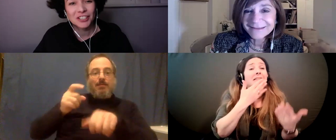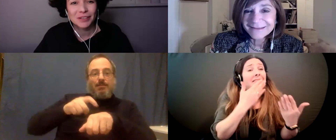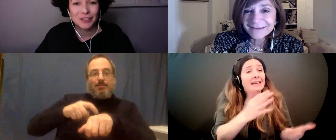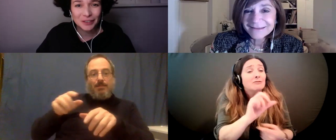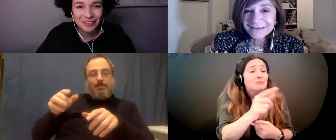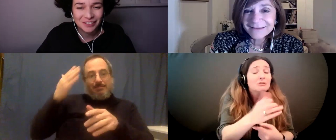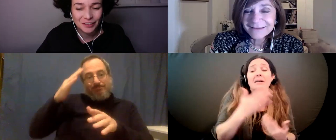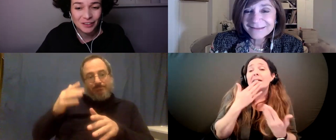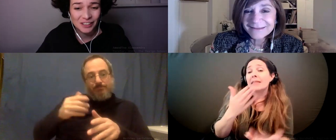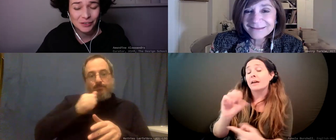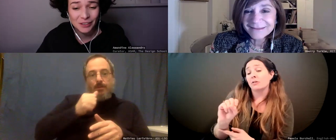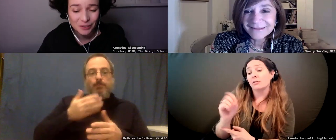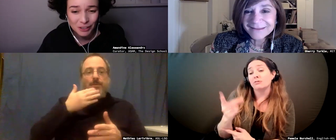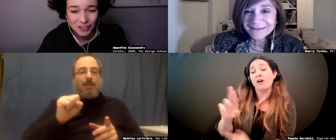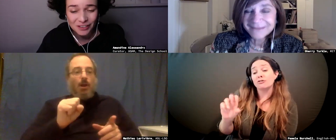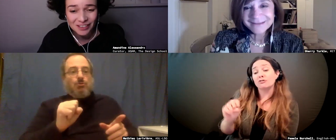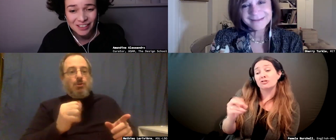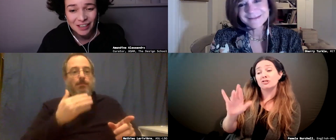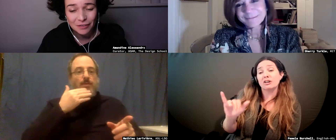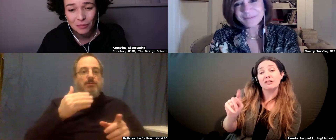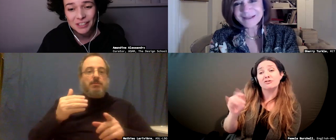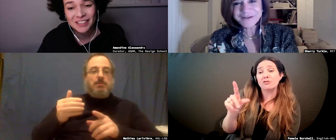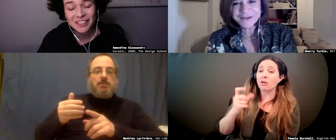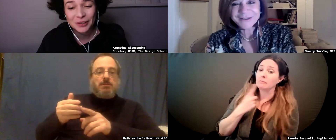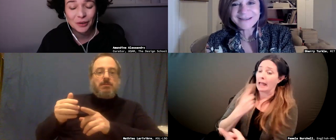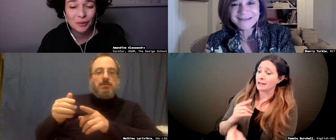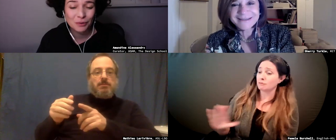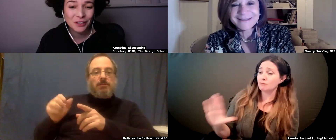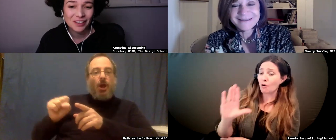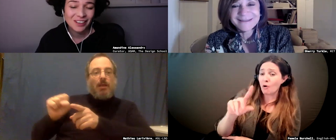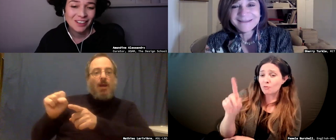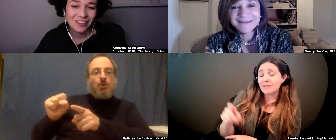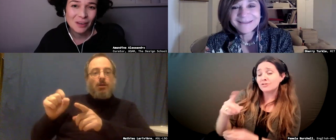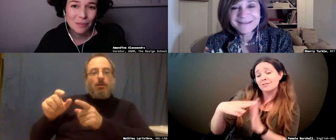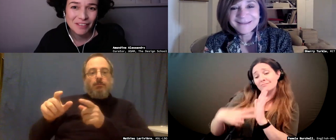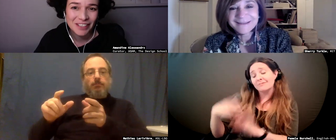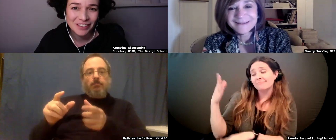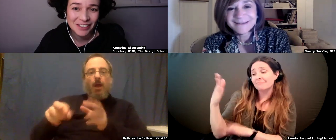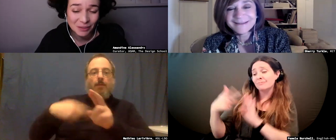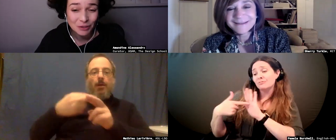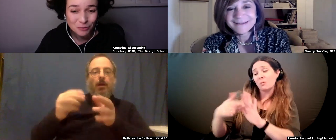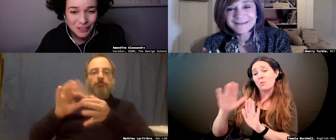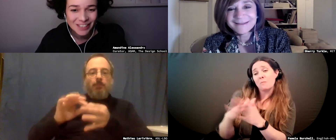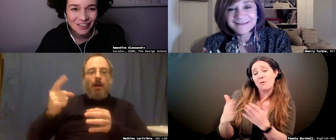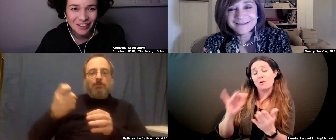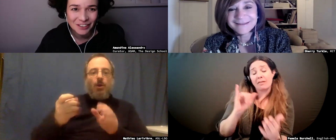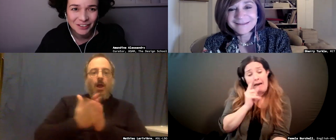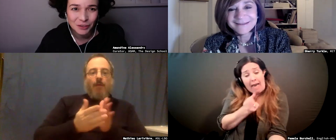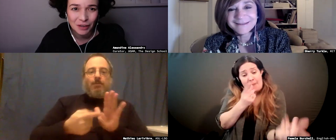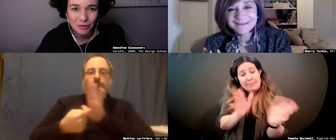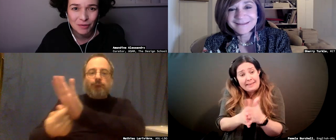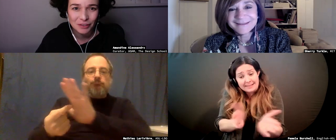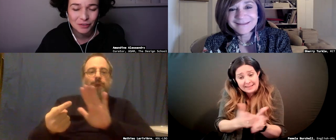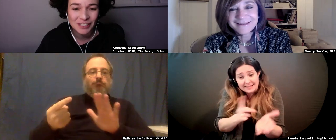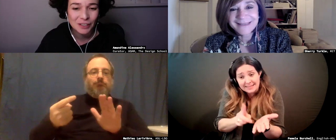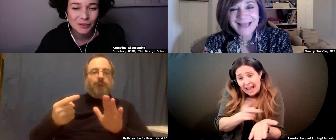much, Sherry Turkle, for answering those questions, for presenting your book. the Empathy Diaries. It was really an honor to